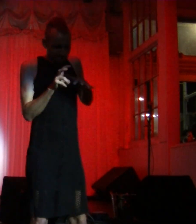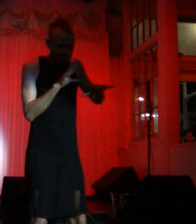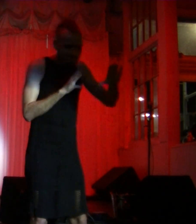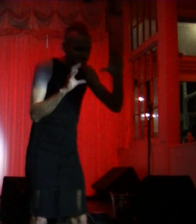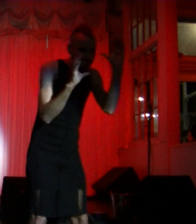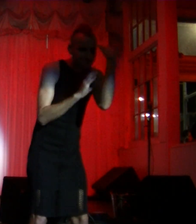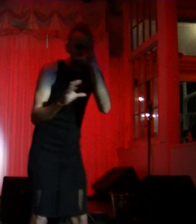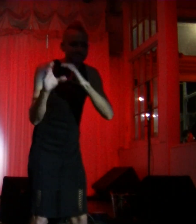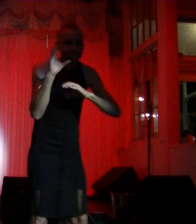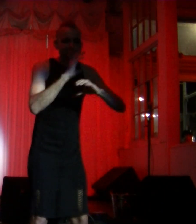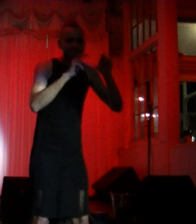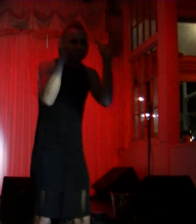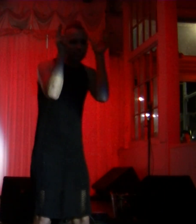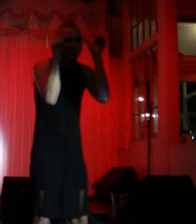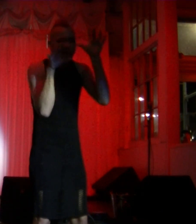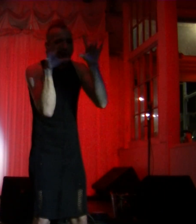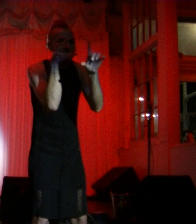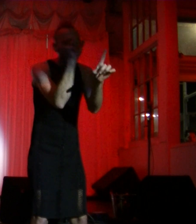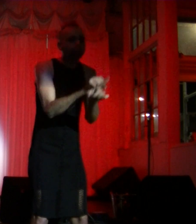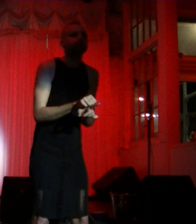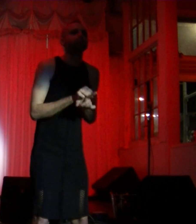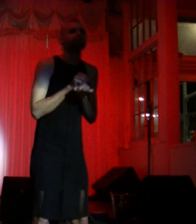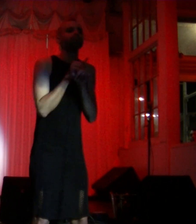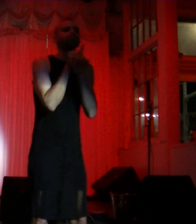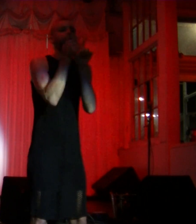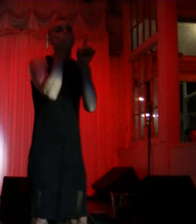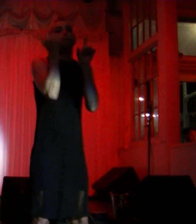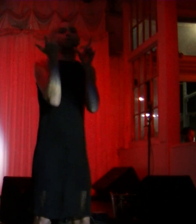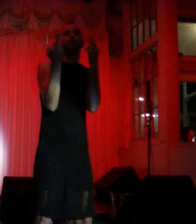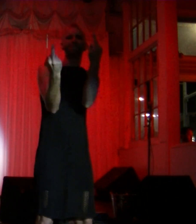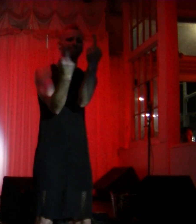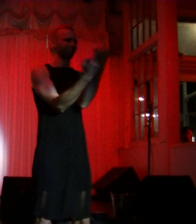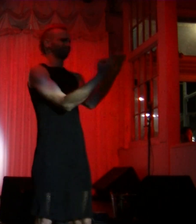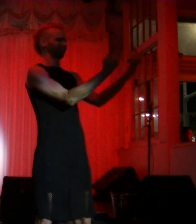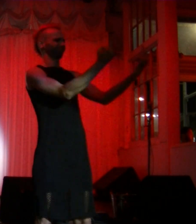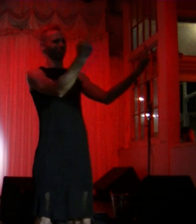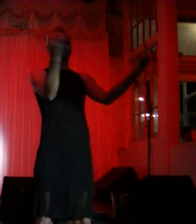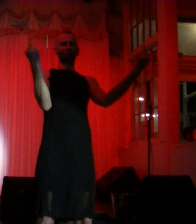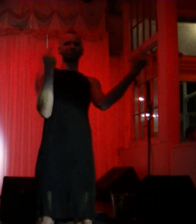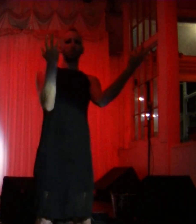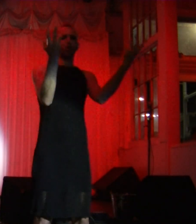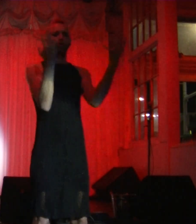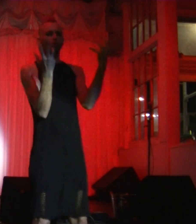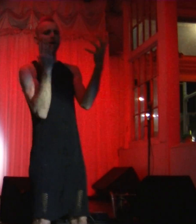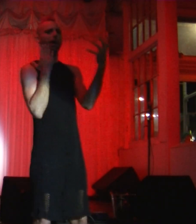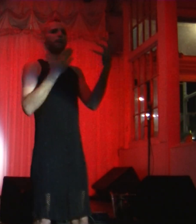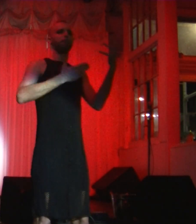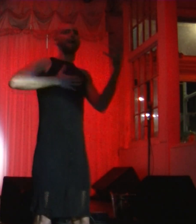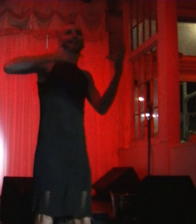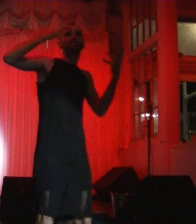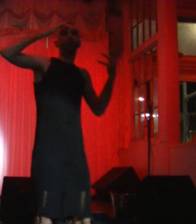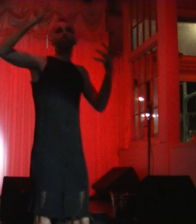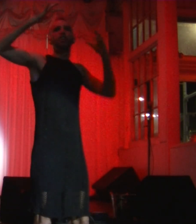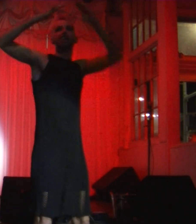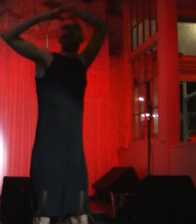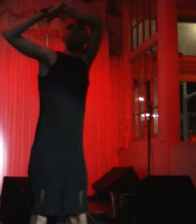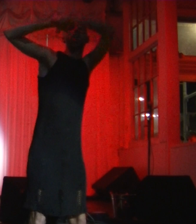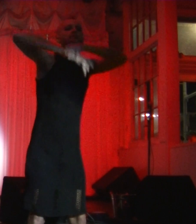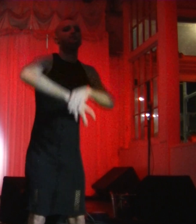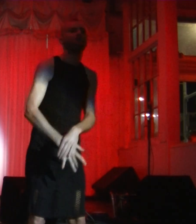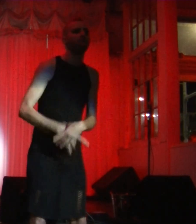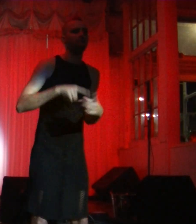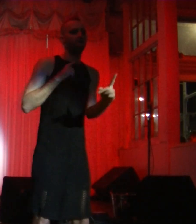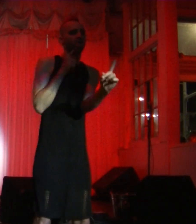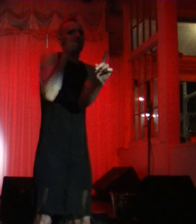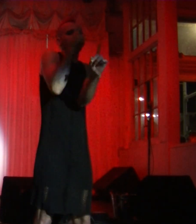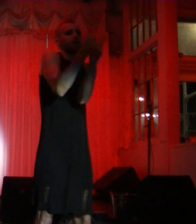lunch. I couldn't have said it better. Fuck anybody that wants to muzzle my genius till it